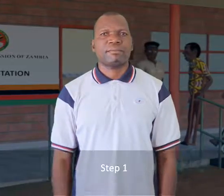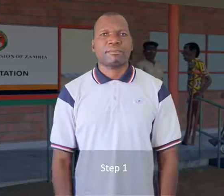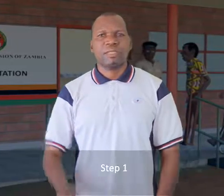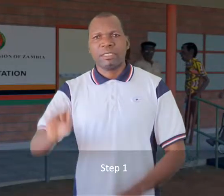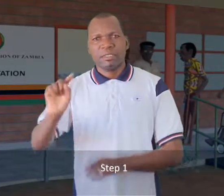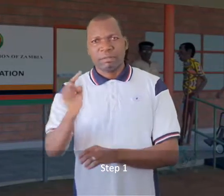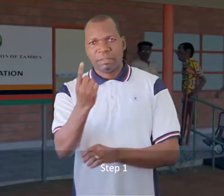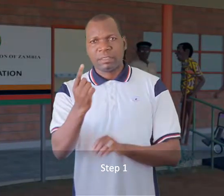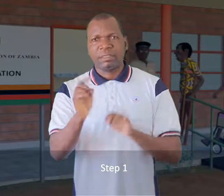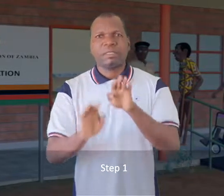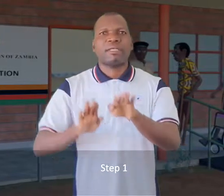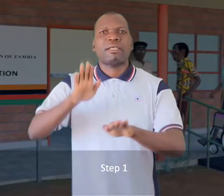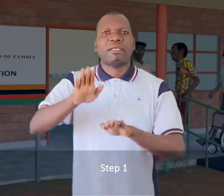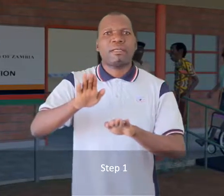Step 1.